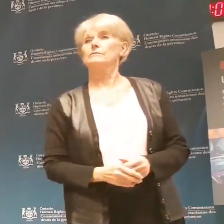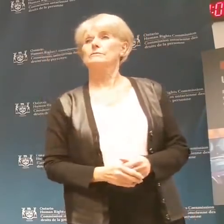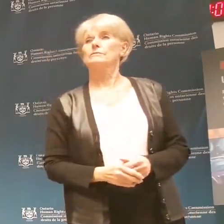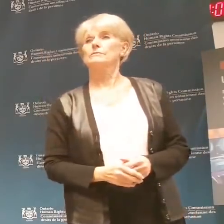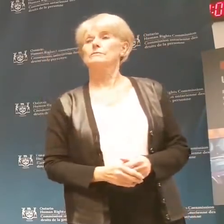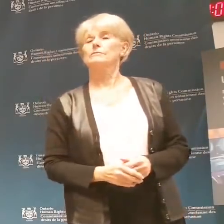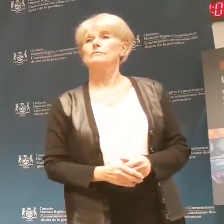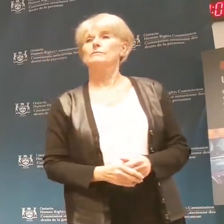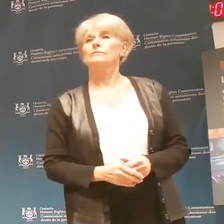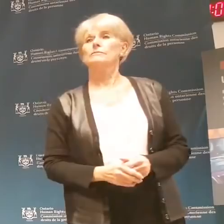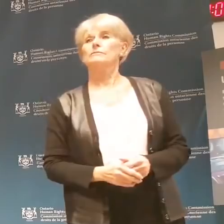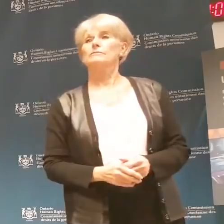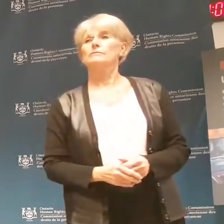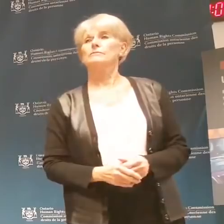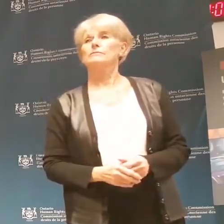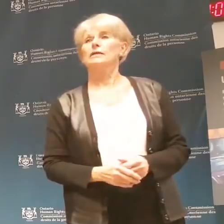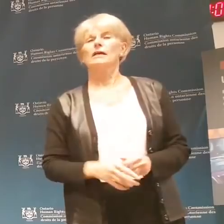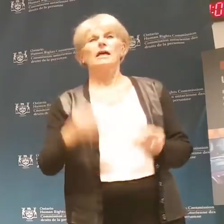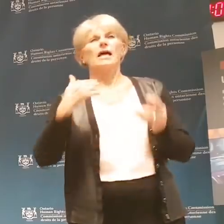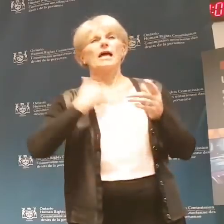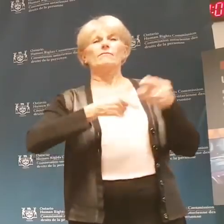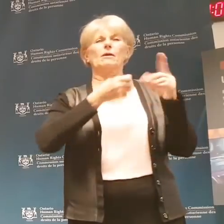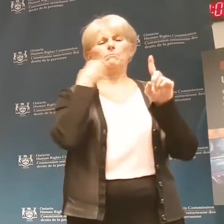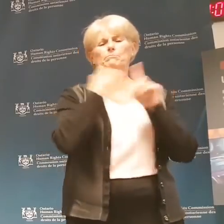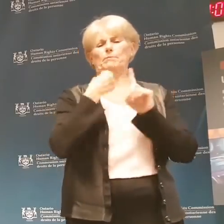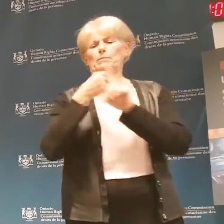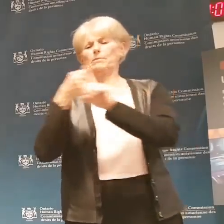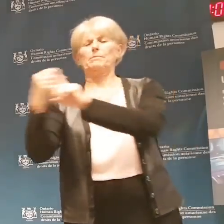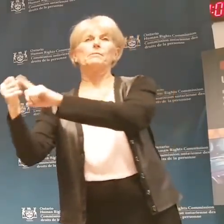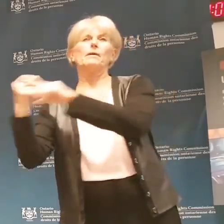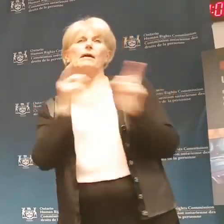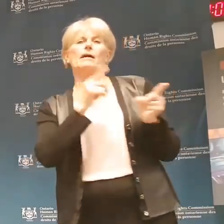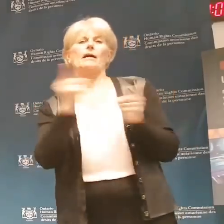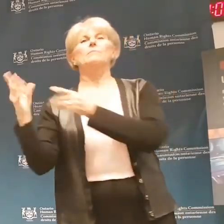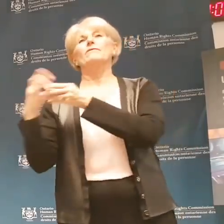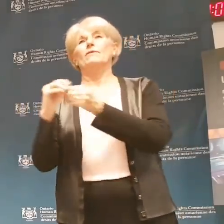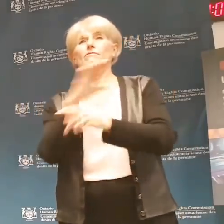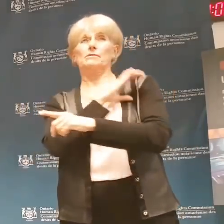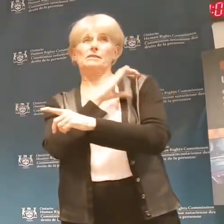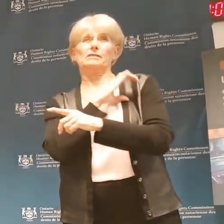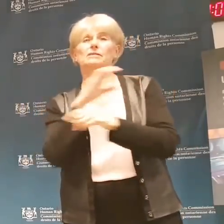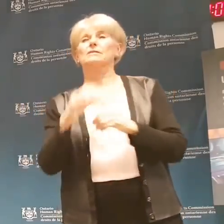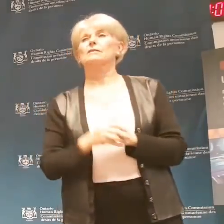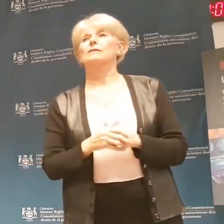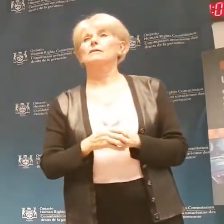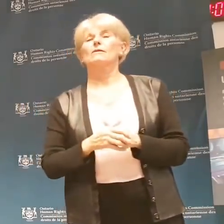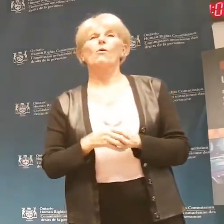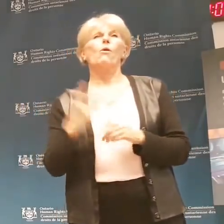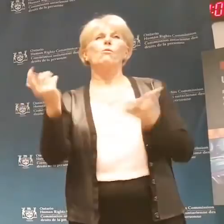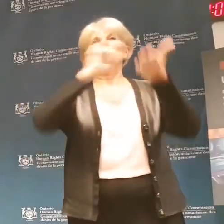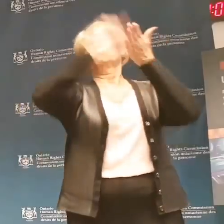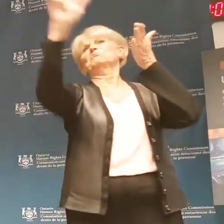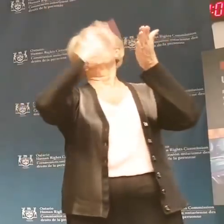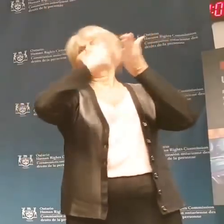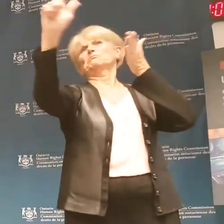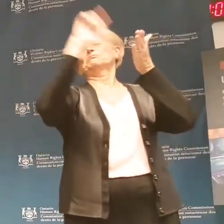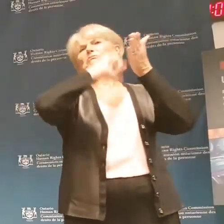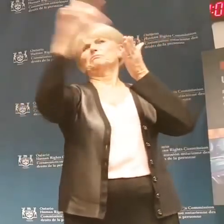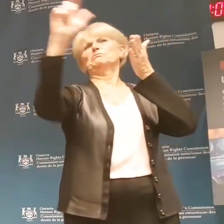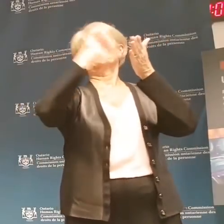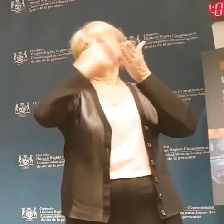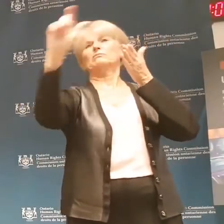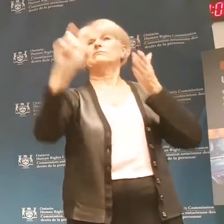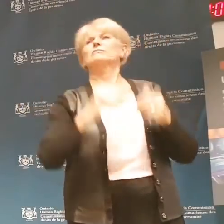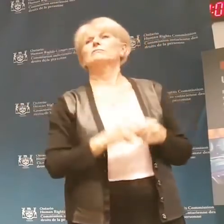there was a spate of incidences involving police that made the headlines on